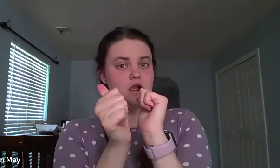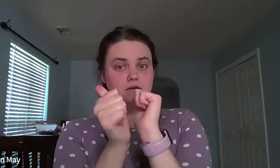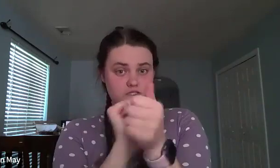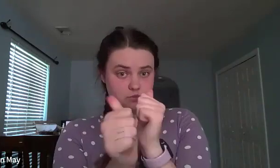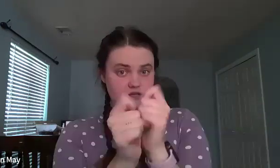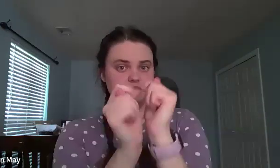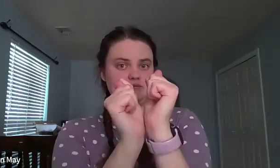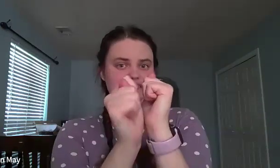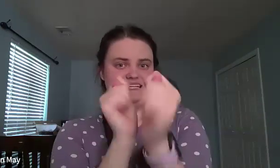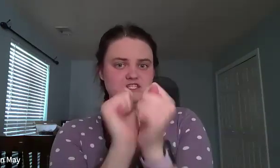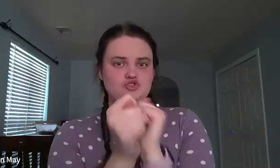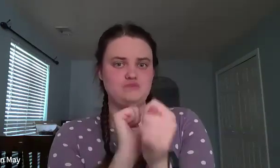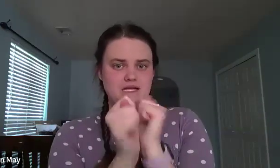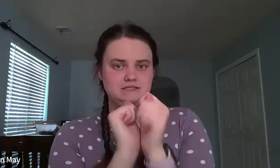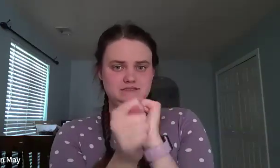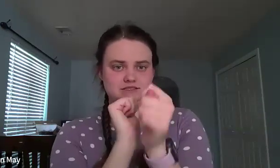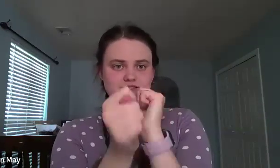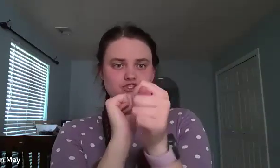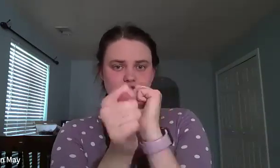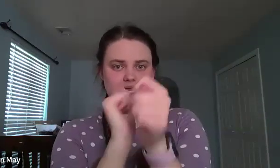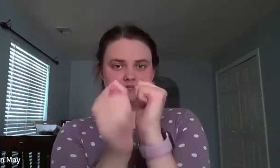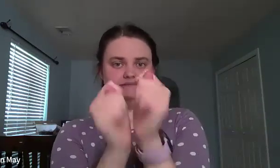our sports, but with T's. Track.